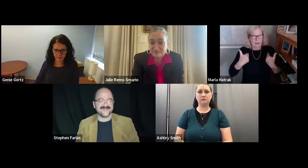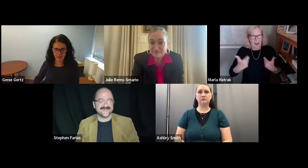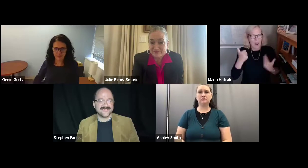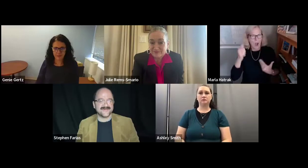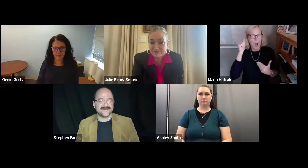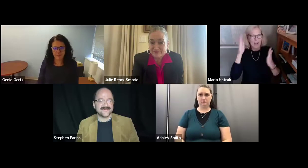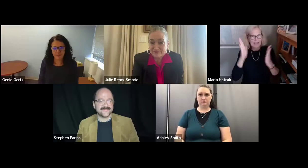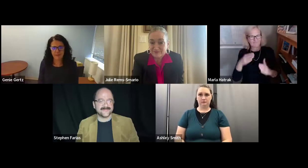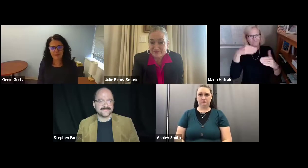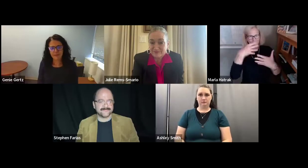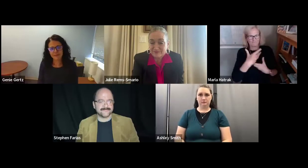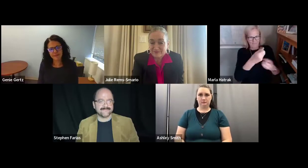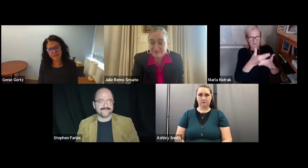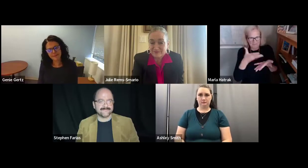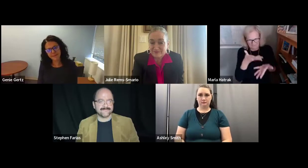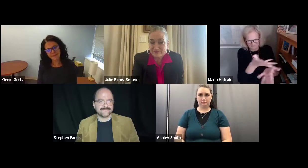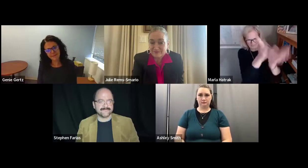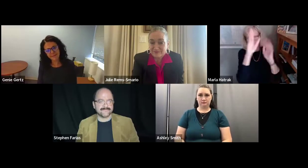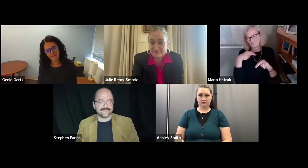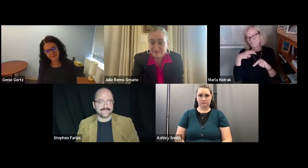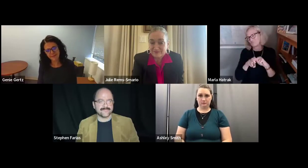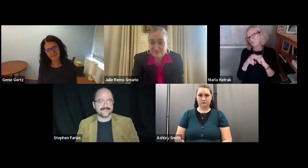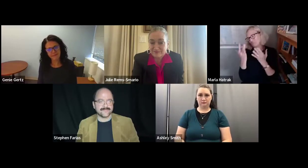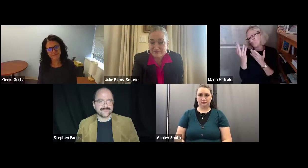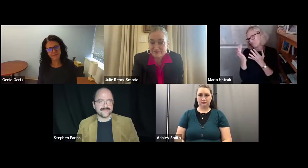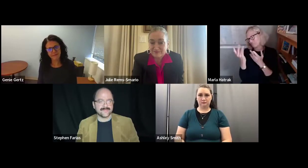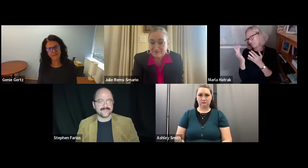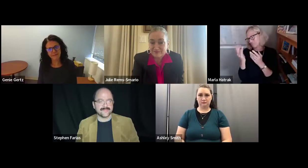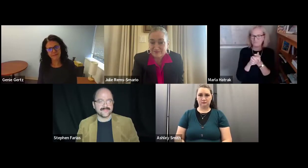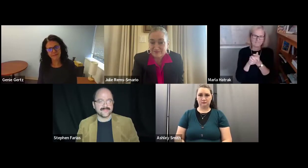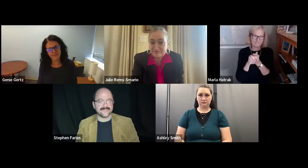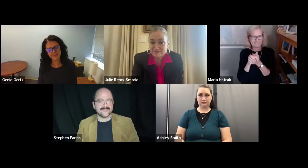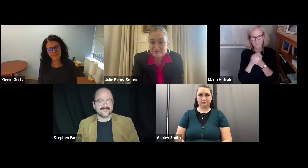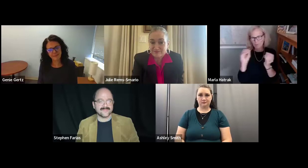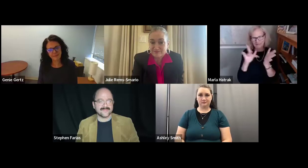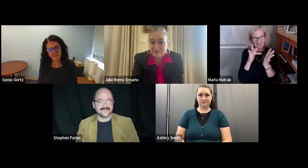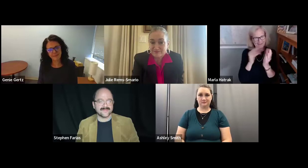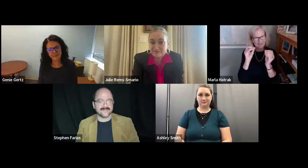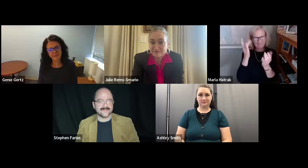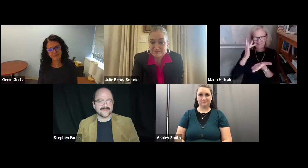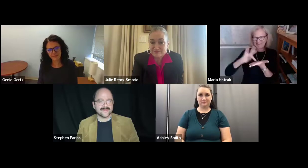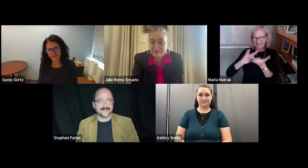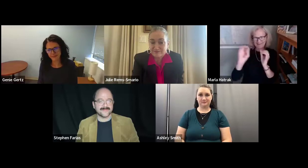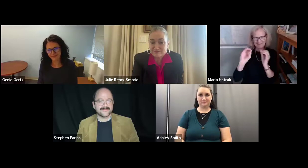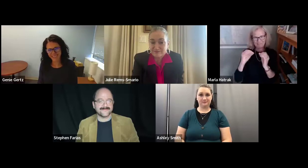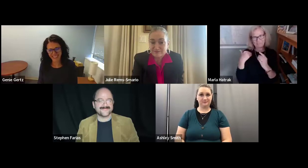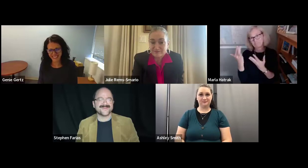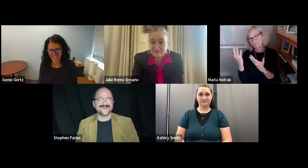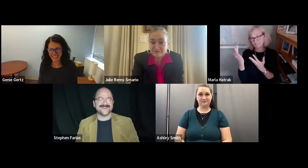his first hearing test, a very newer audiologist, while I waited for the results, I didn't,